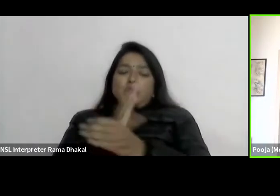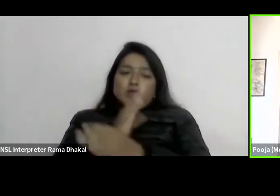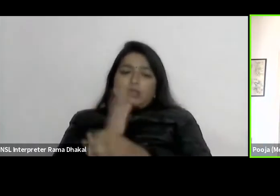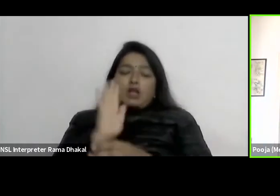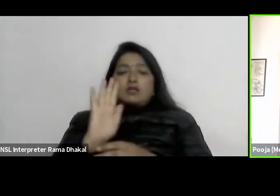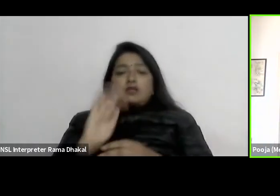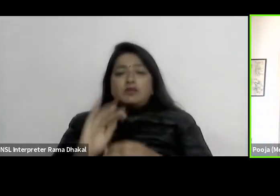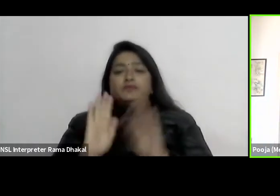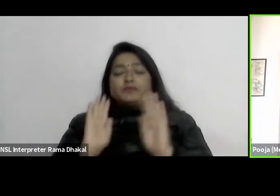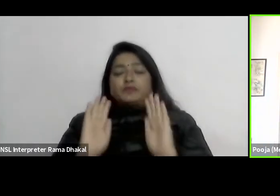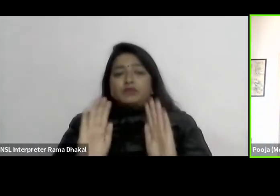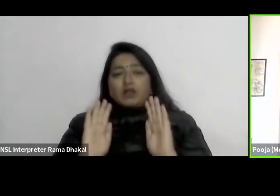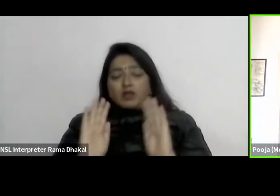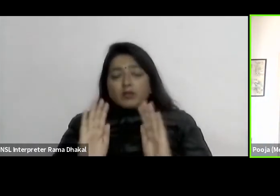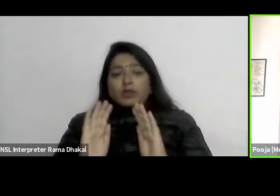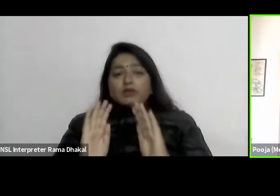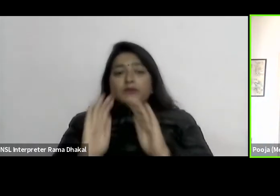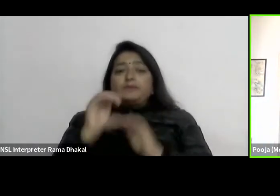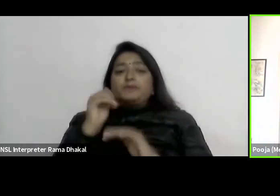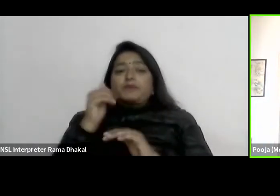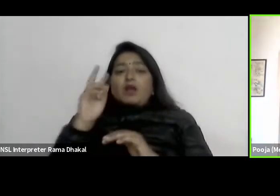Thank you, Archana,